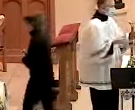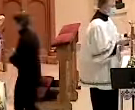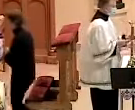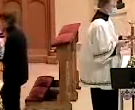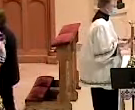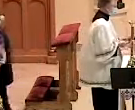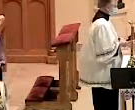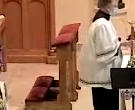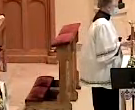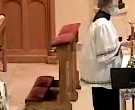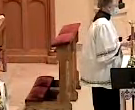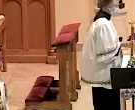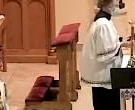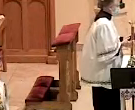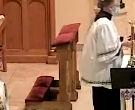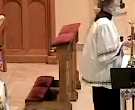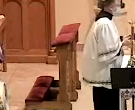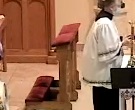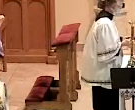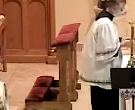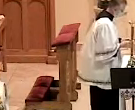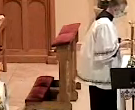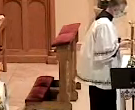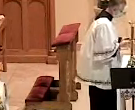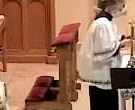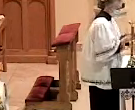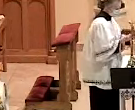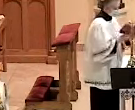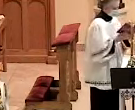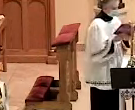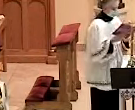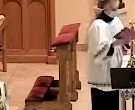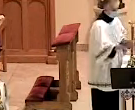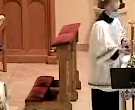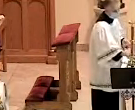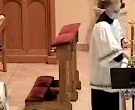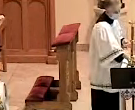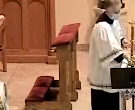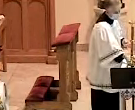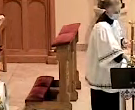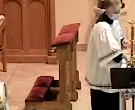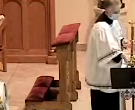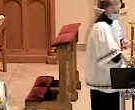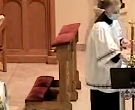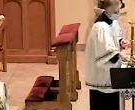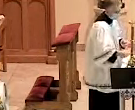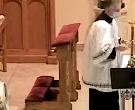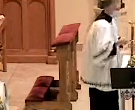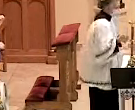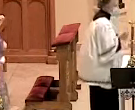Our offertory hymn is number 189 in the hymnal, Hosea, number 189.